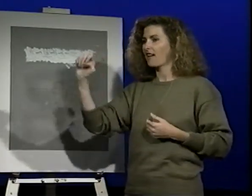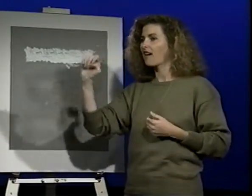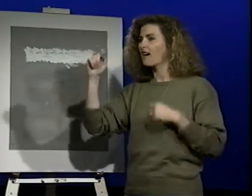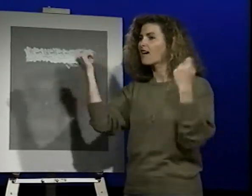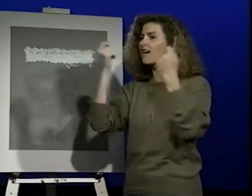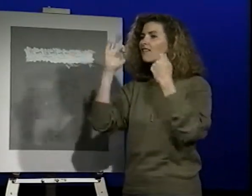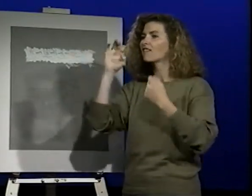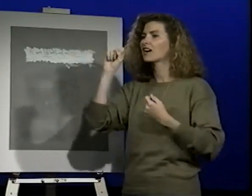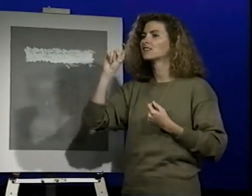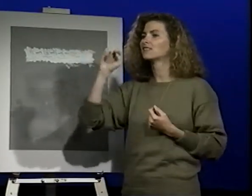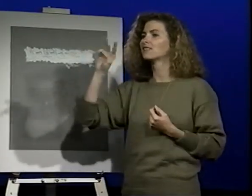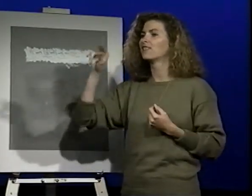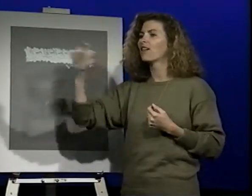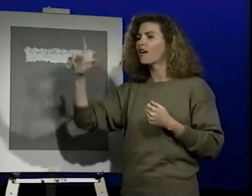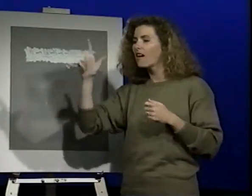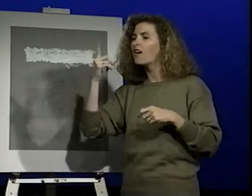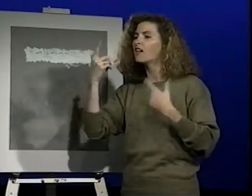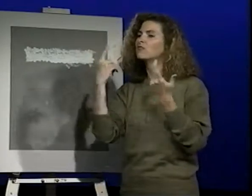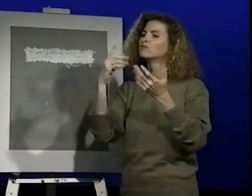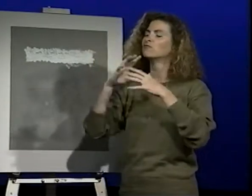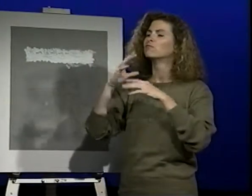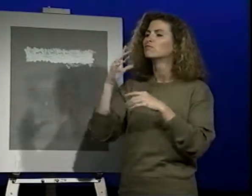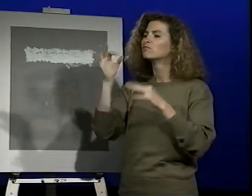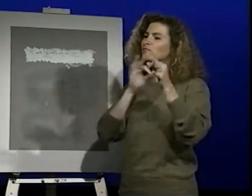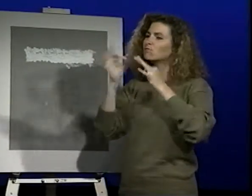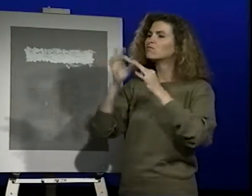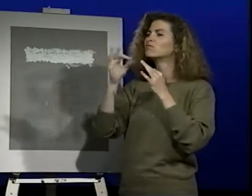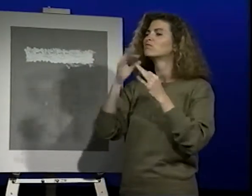I went to a Deaf Heritage Festival,